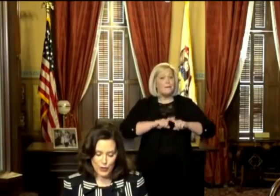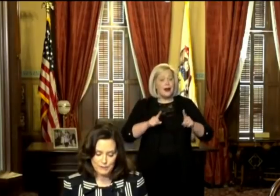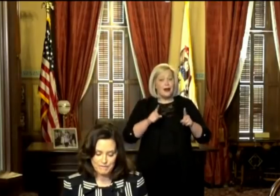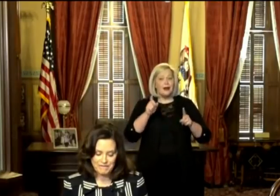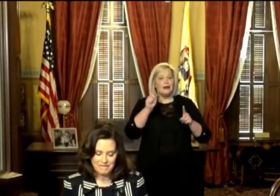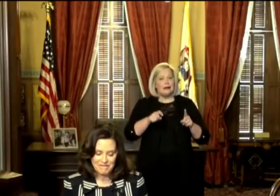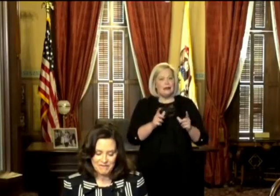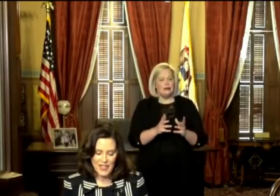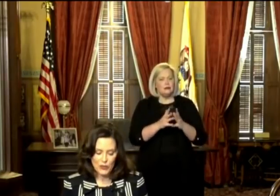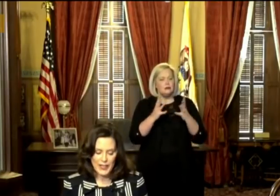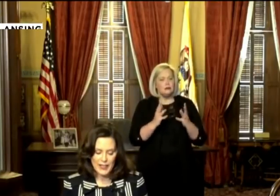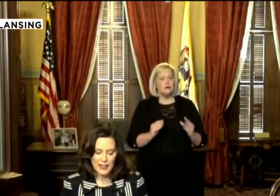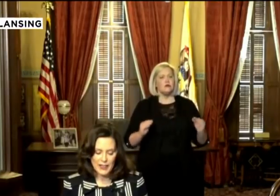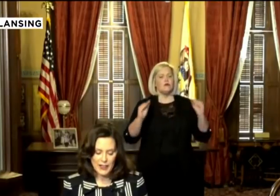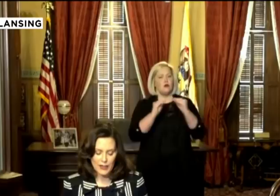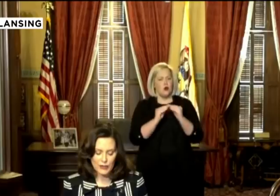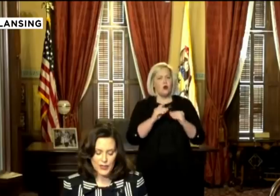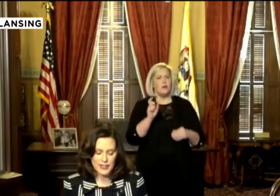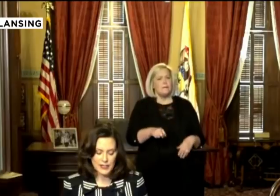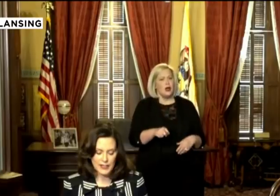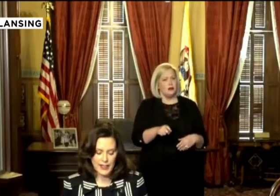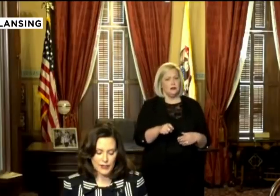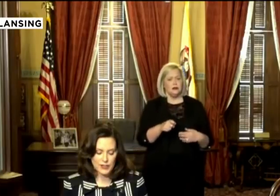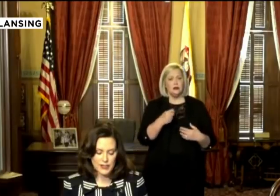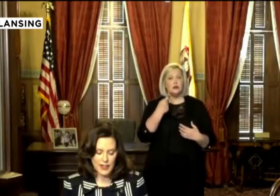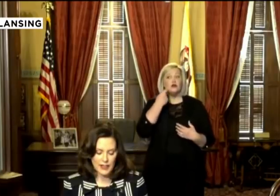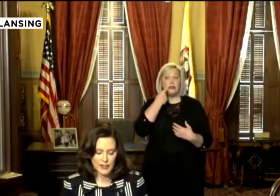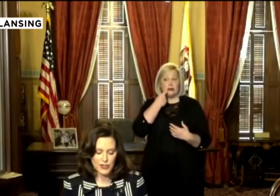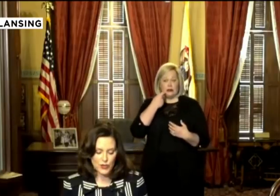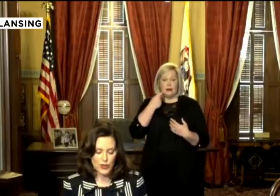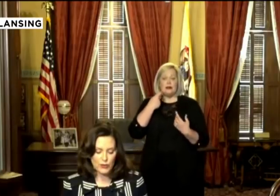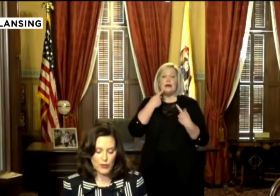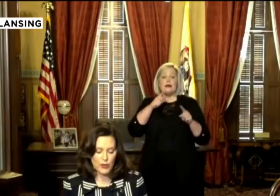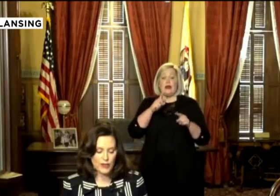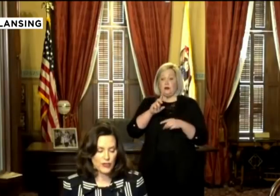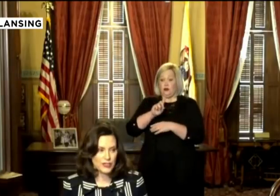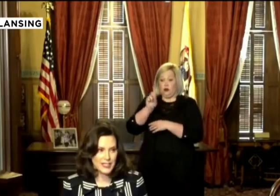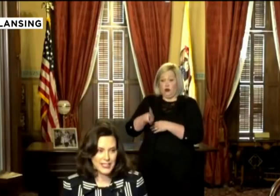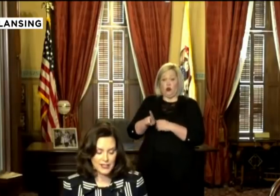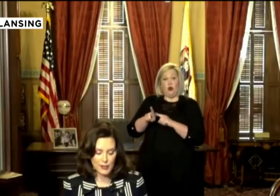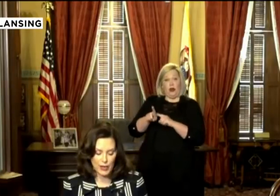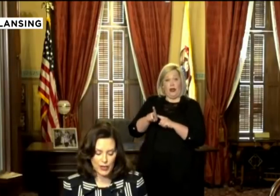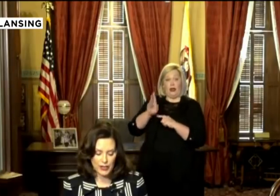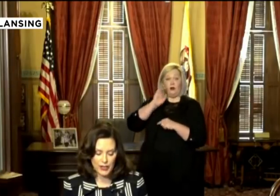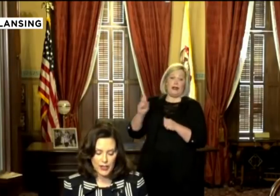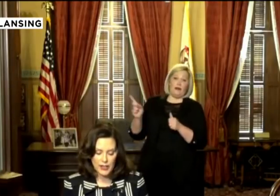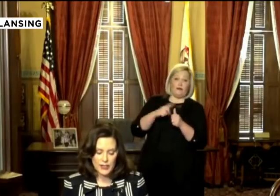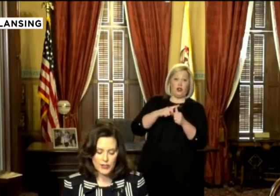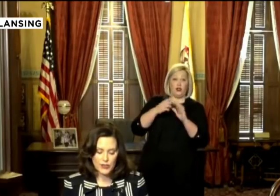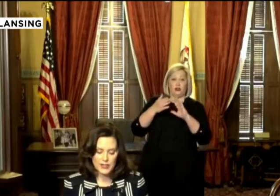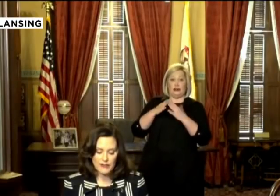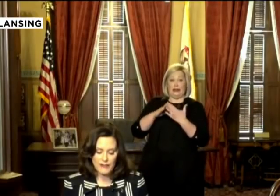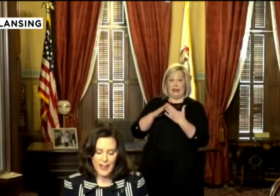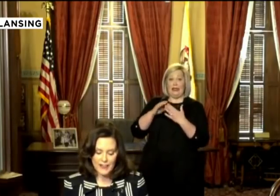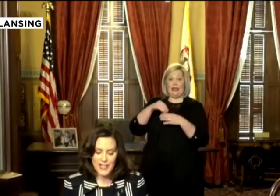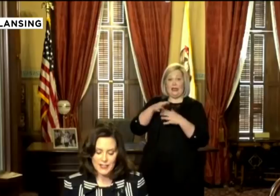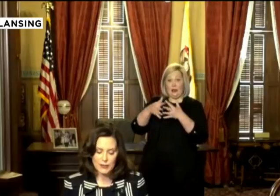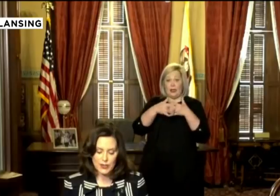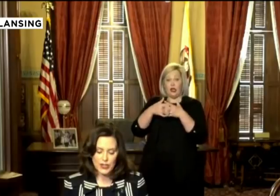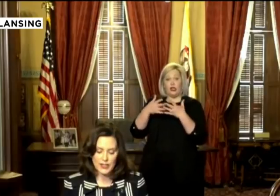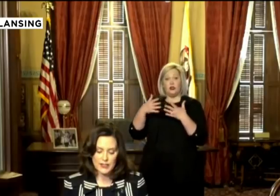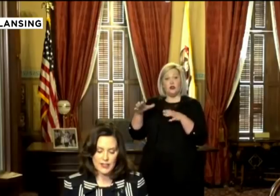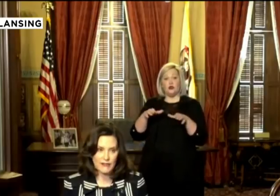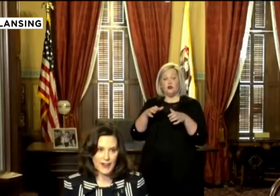a lot more. We recently announced that Detroit will be one of the first cities in America to receive